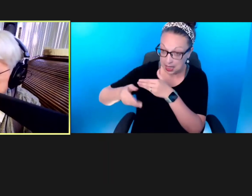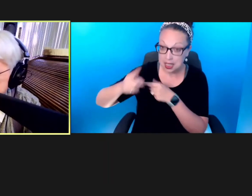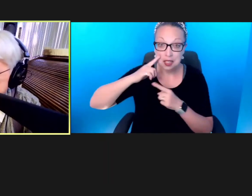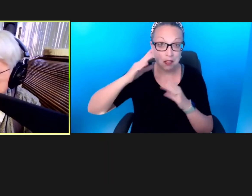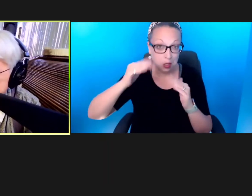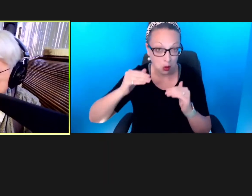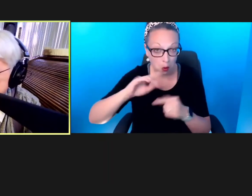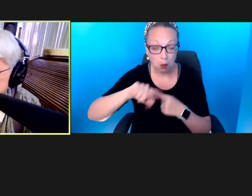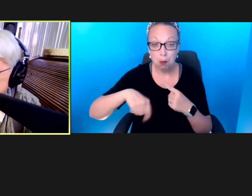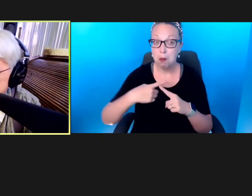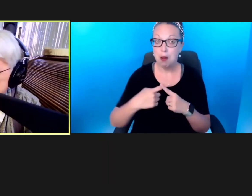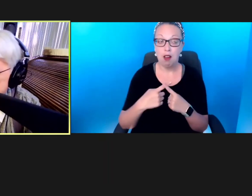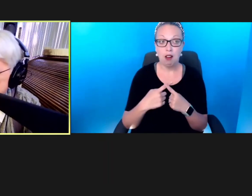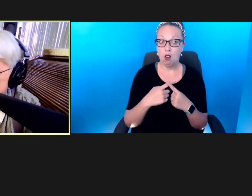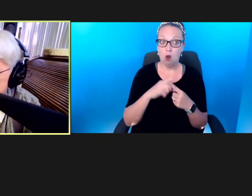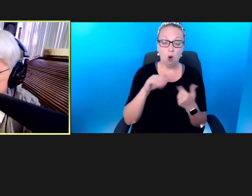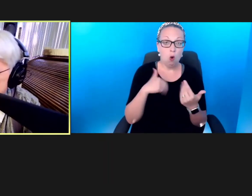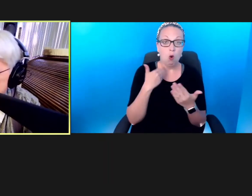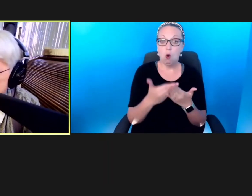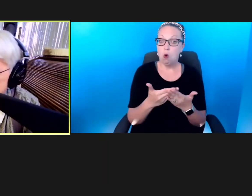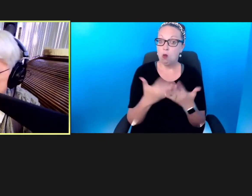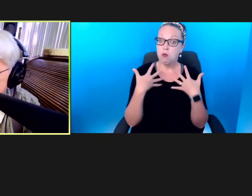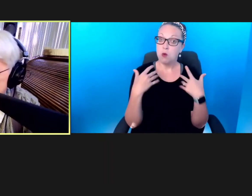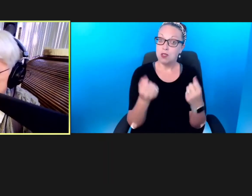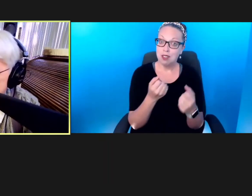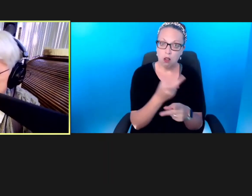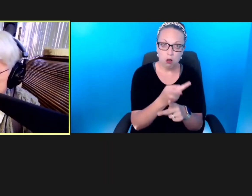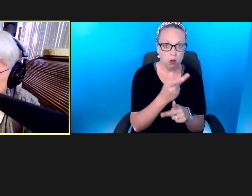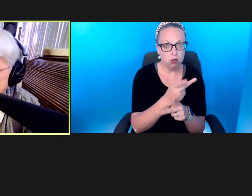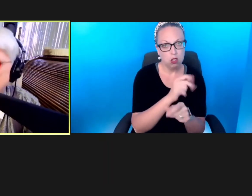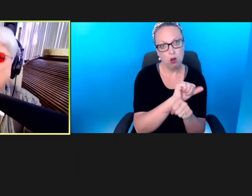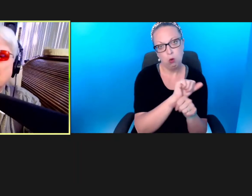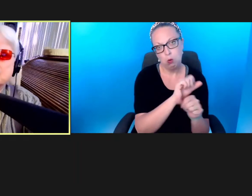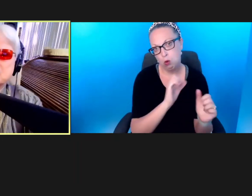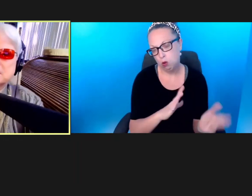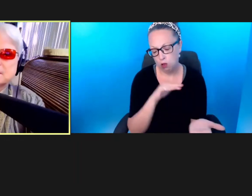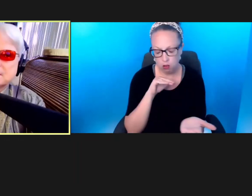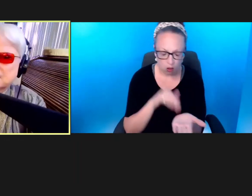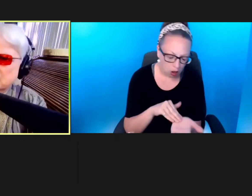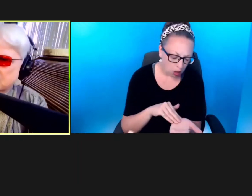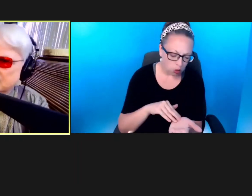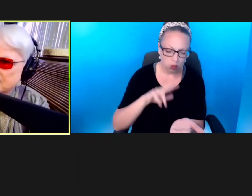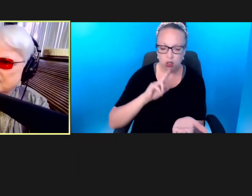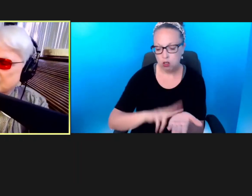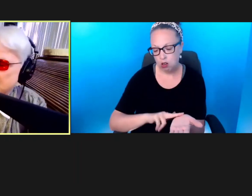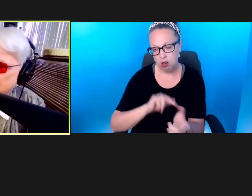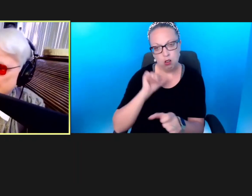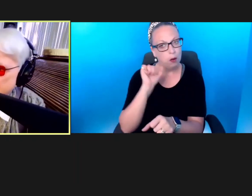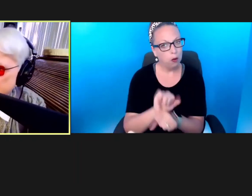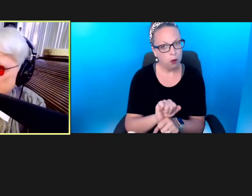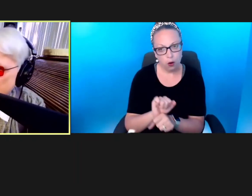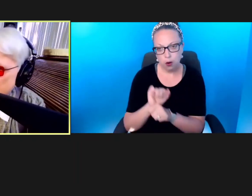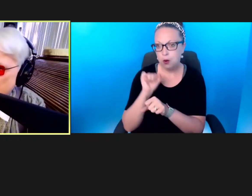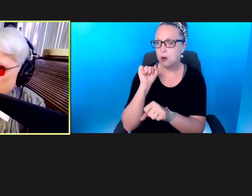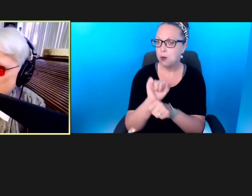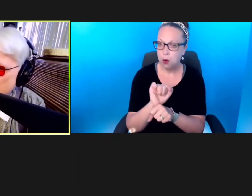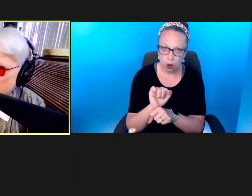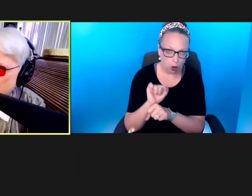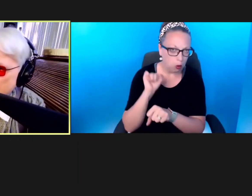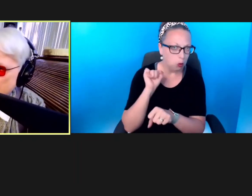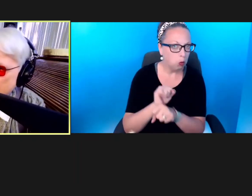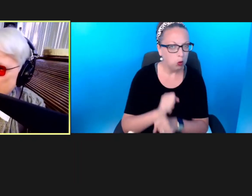healthcare workers and the doctors and the nurses that work tirelessly Absolutely. to protect us through